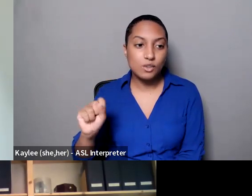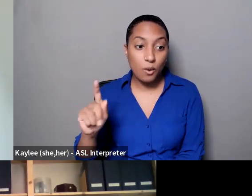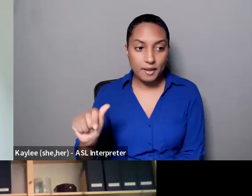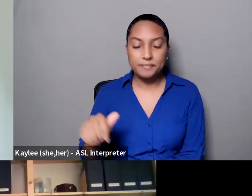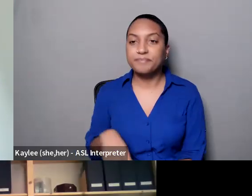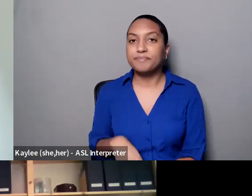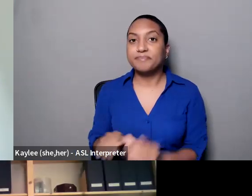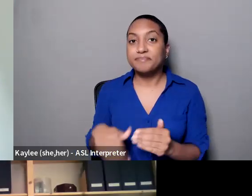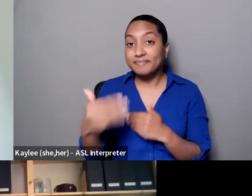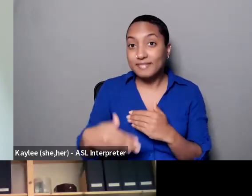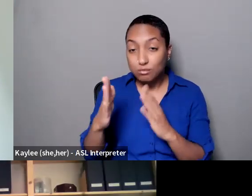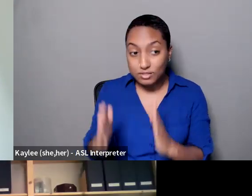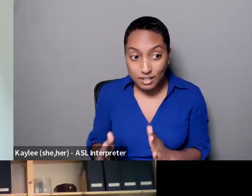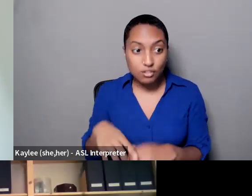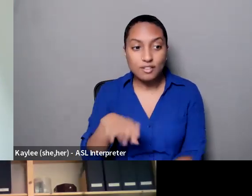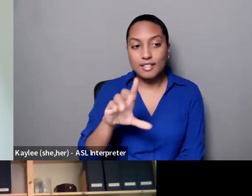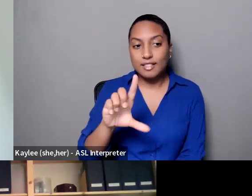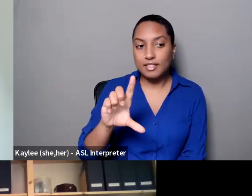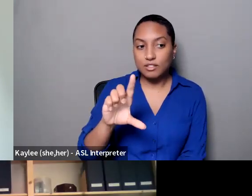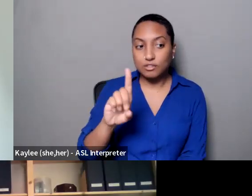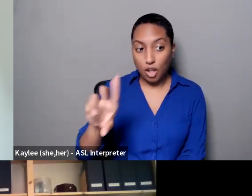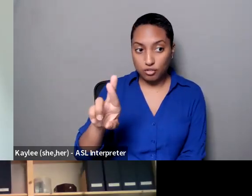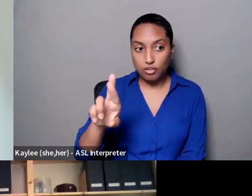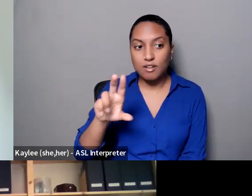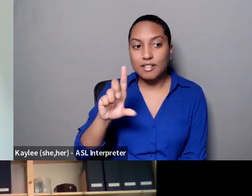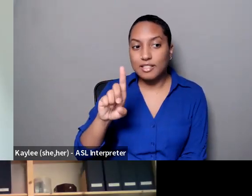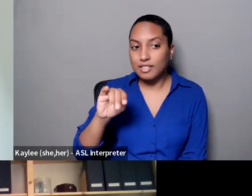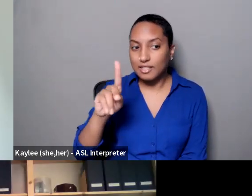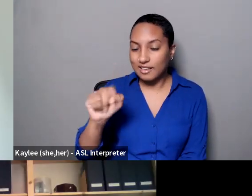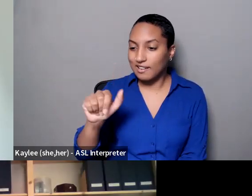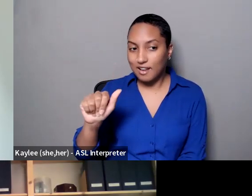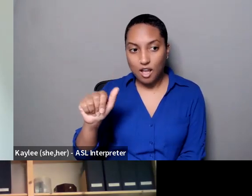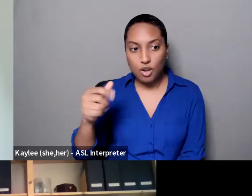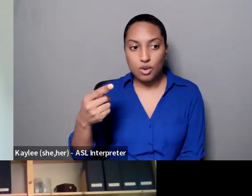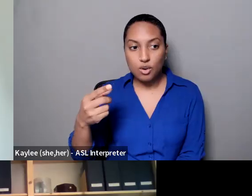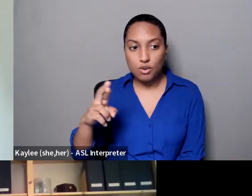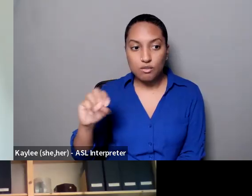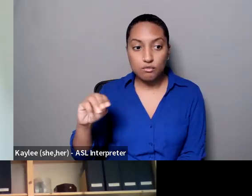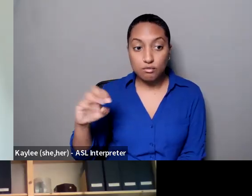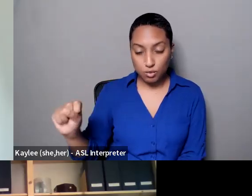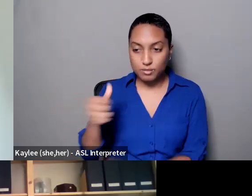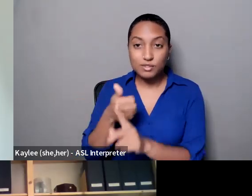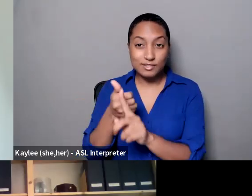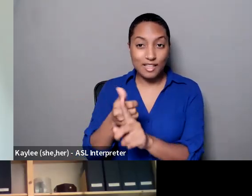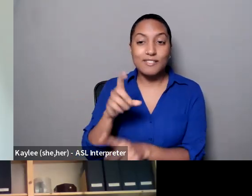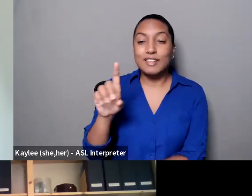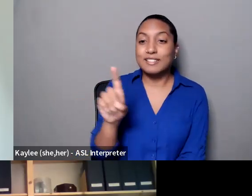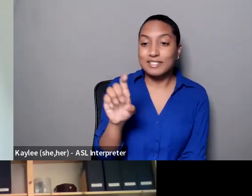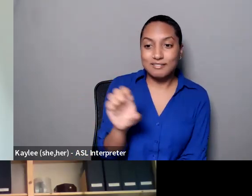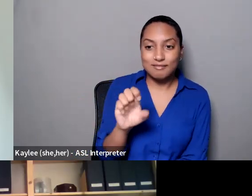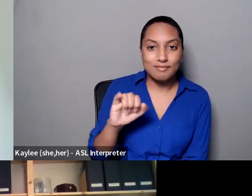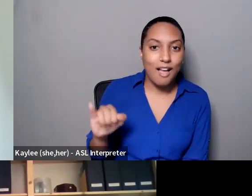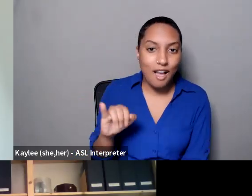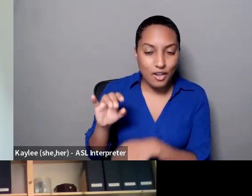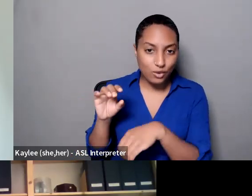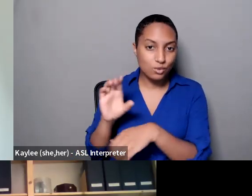She is the president and CEO of Achieving My Purpose. As a DEI consultant, she has directed diversity